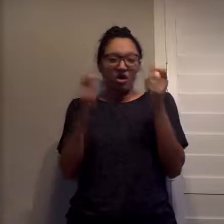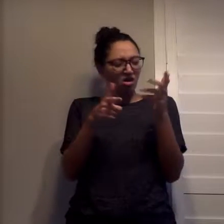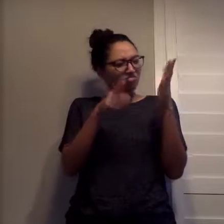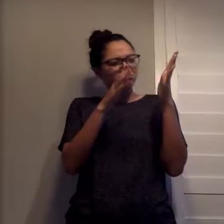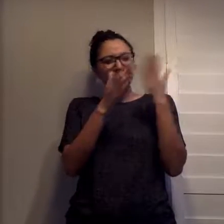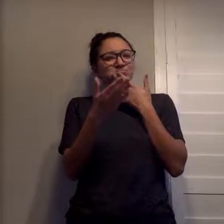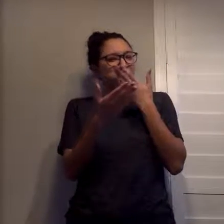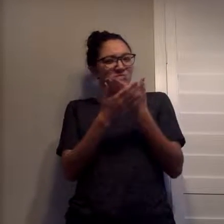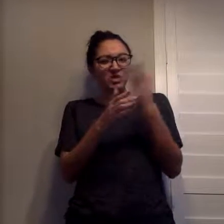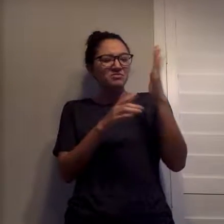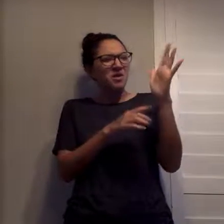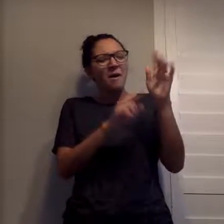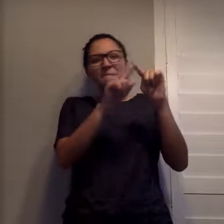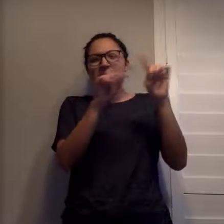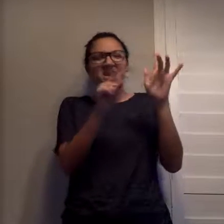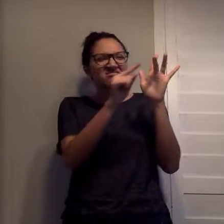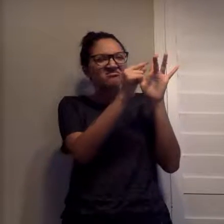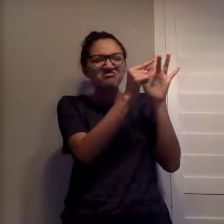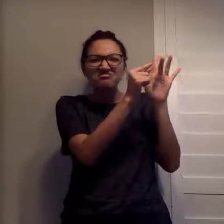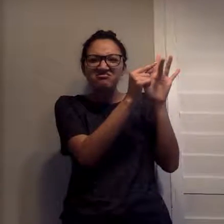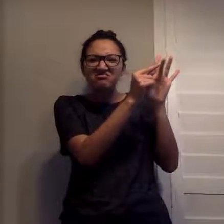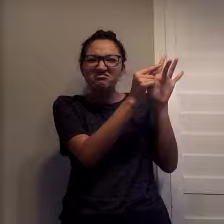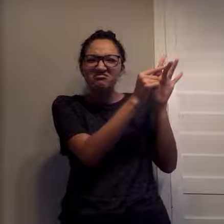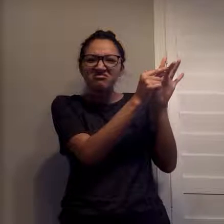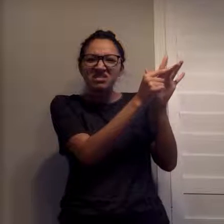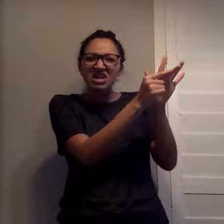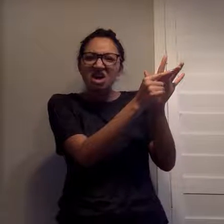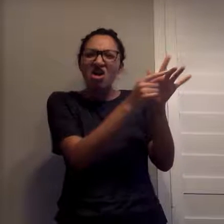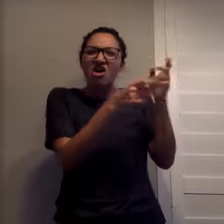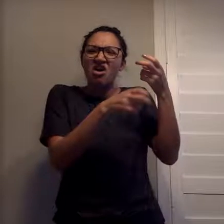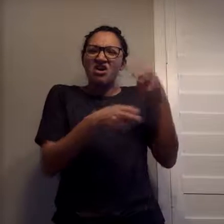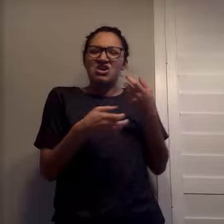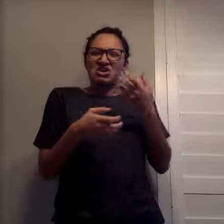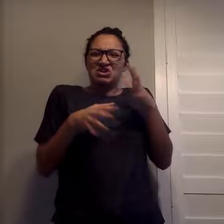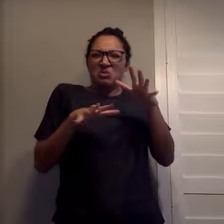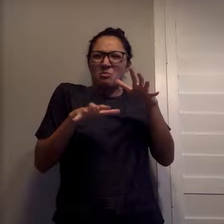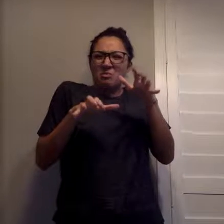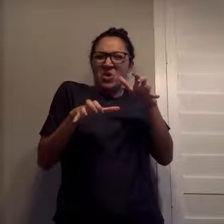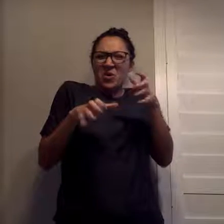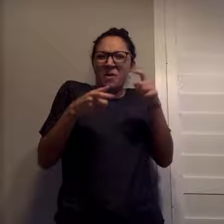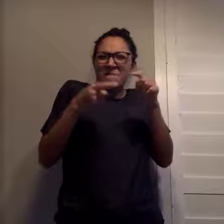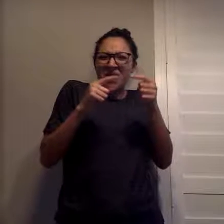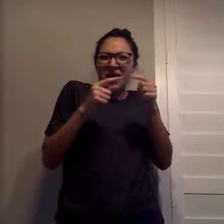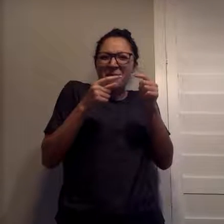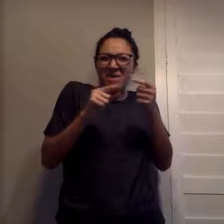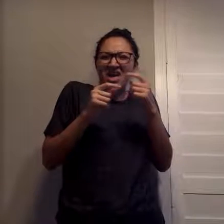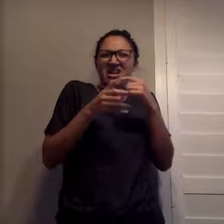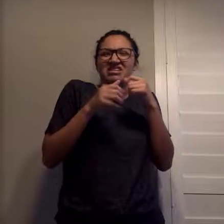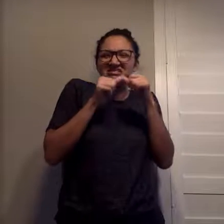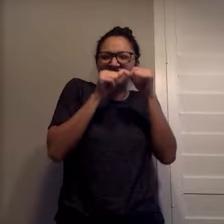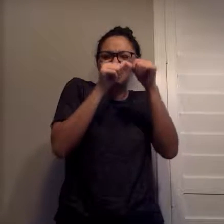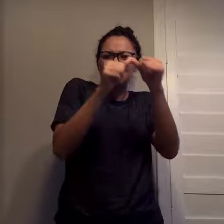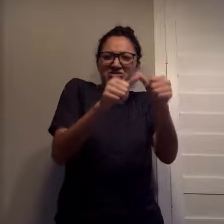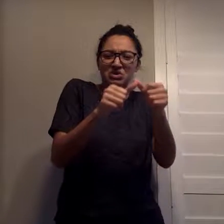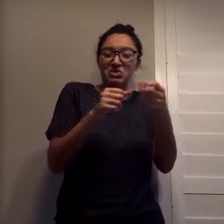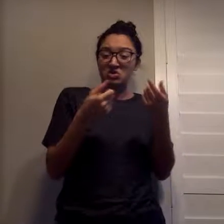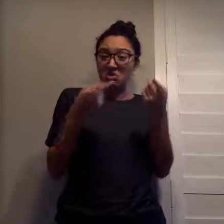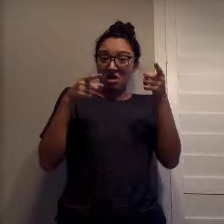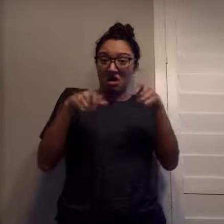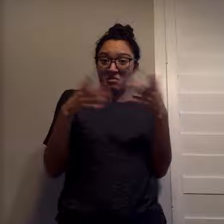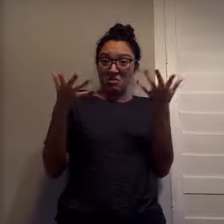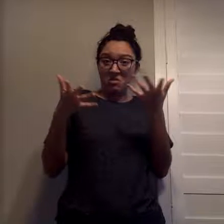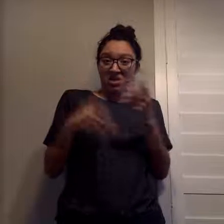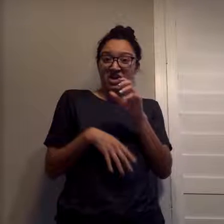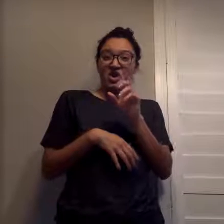and painful for weeks after the other things had gotten better. So it turned out I'd broken off a tip of the